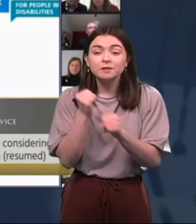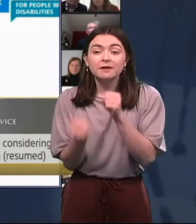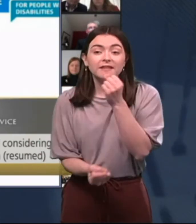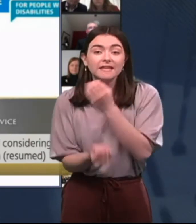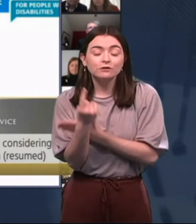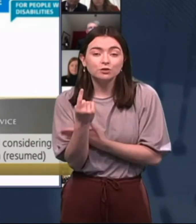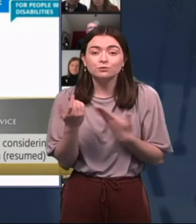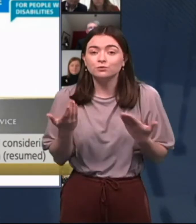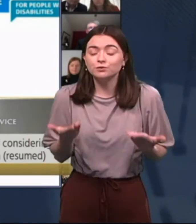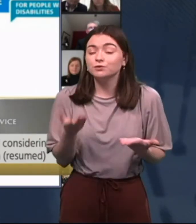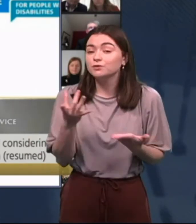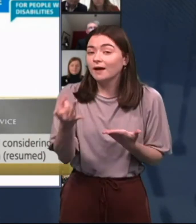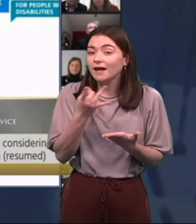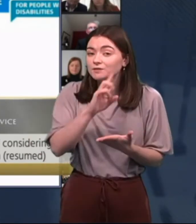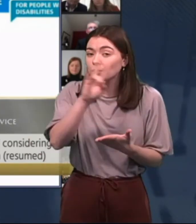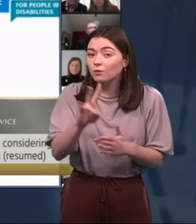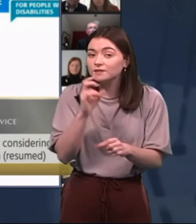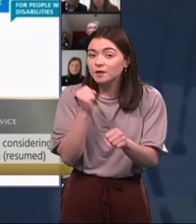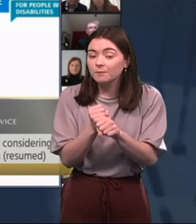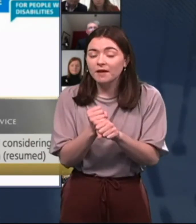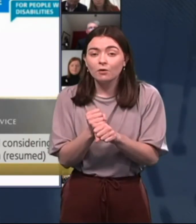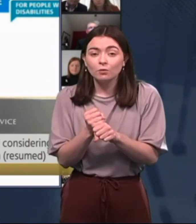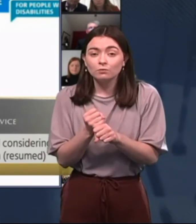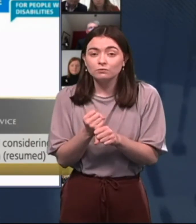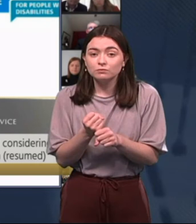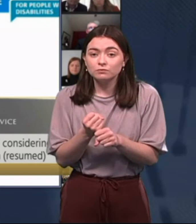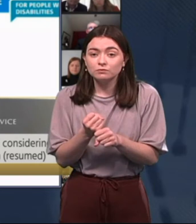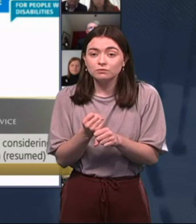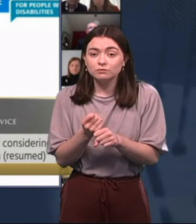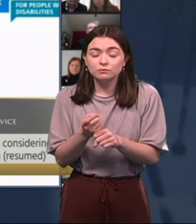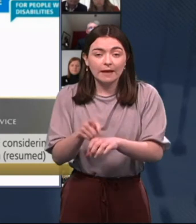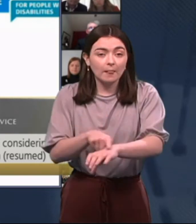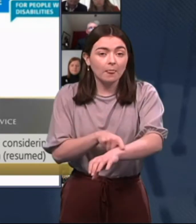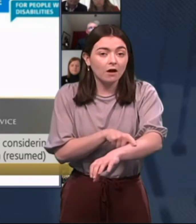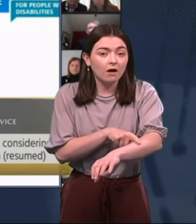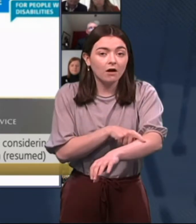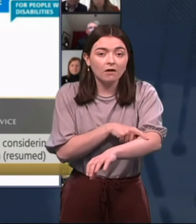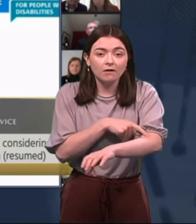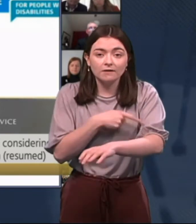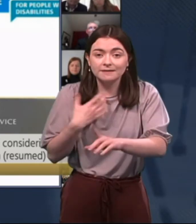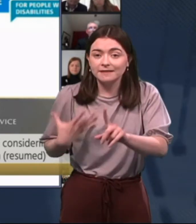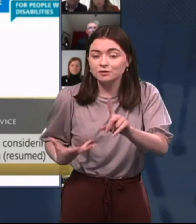issues. You asked a question in terms of the length of our casework,